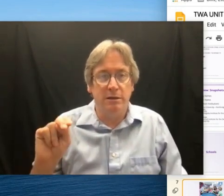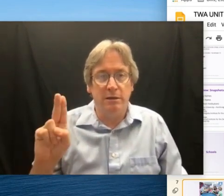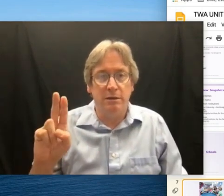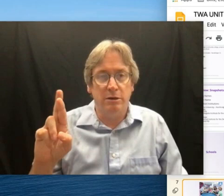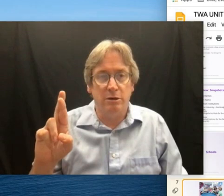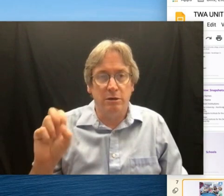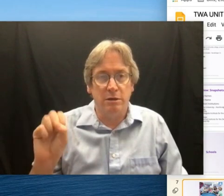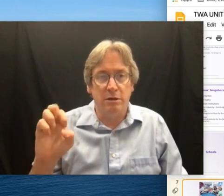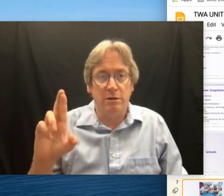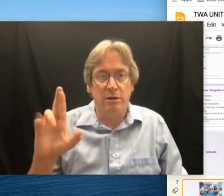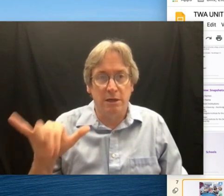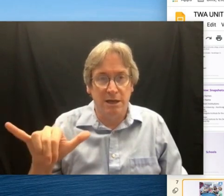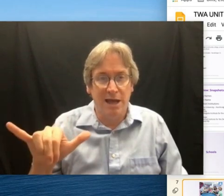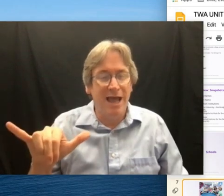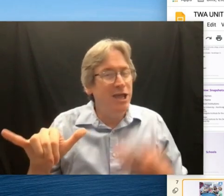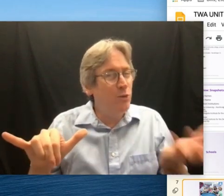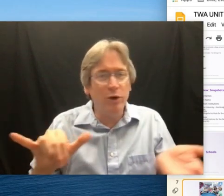but